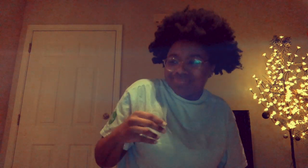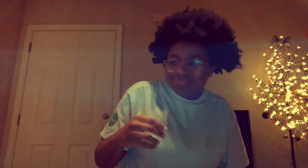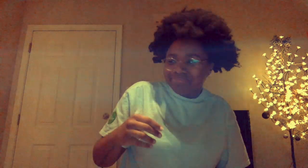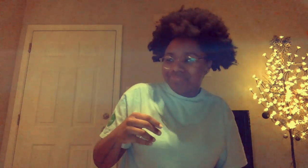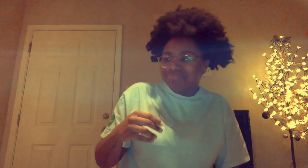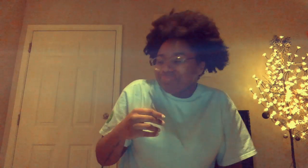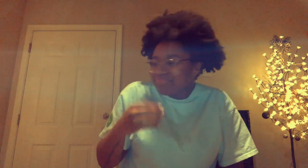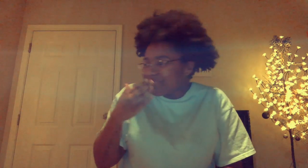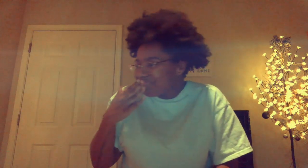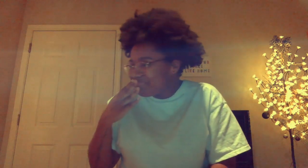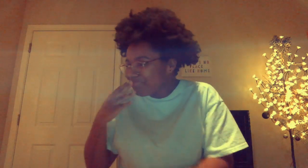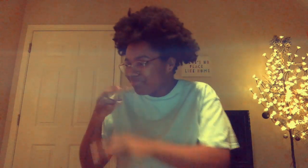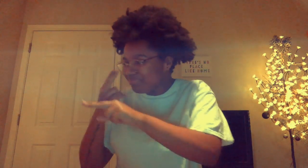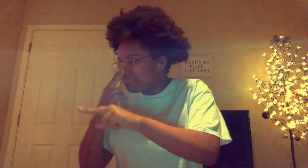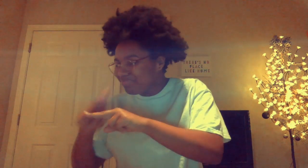I thought it was funny